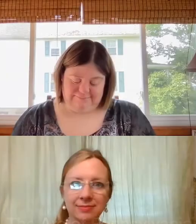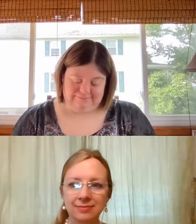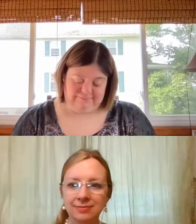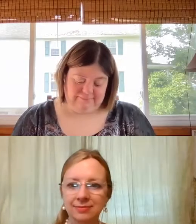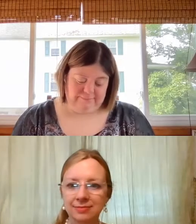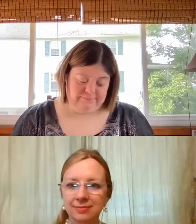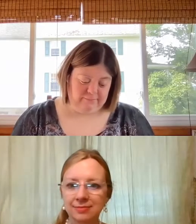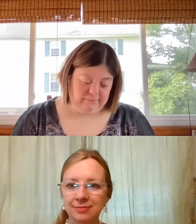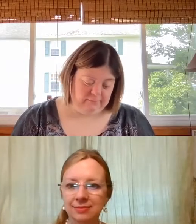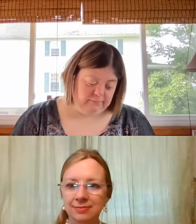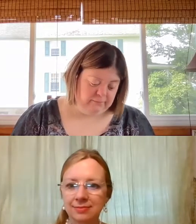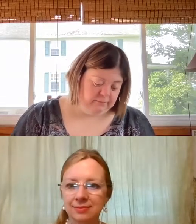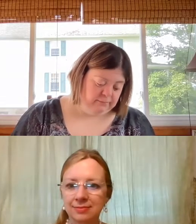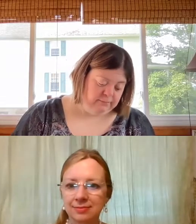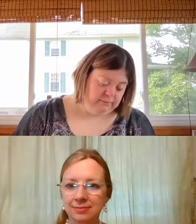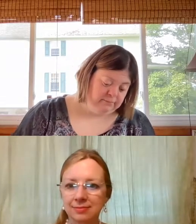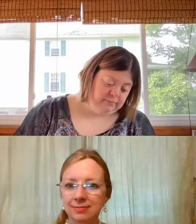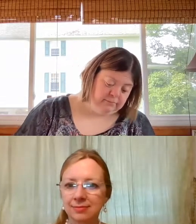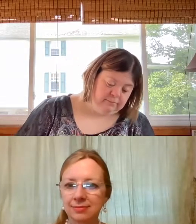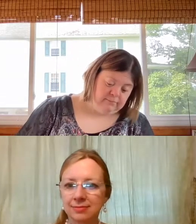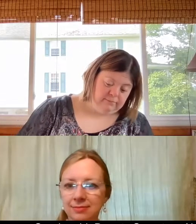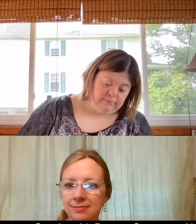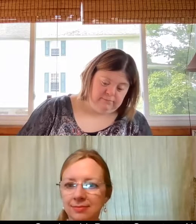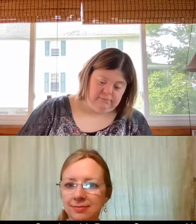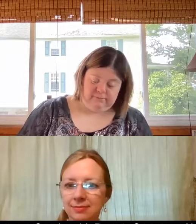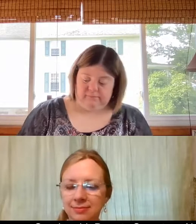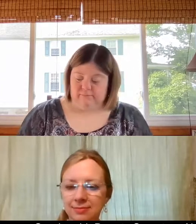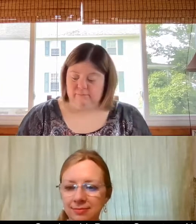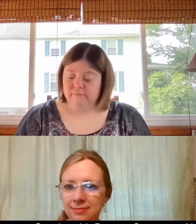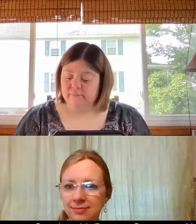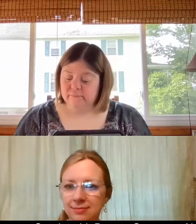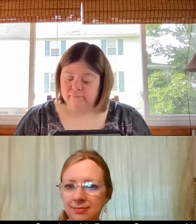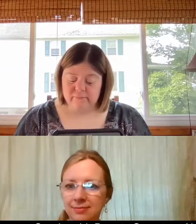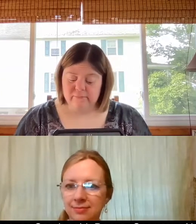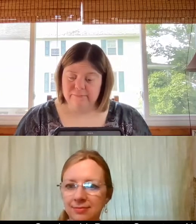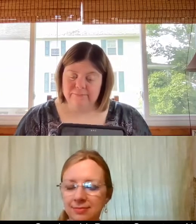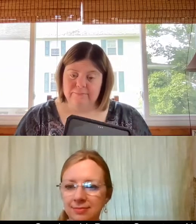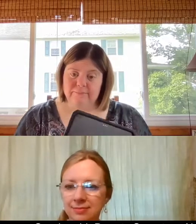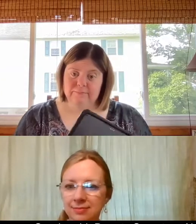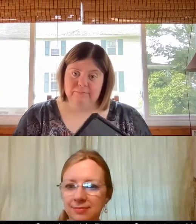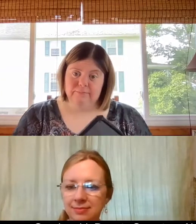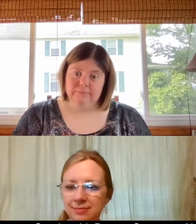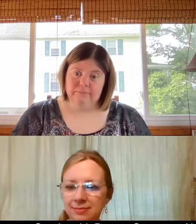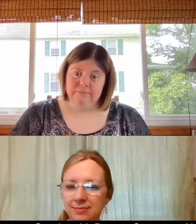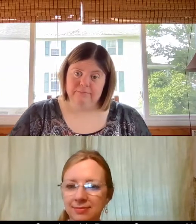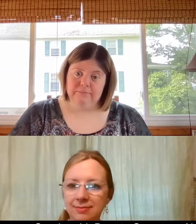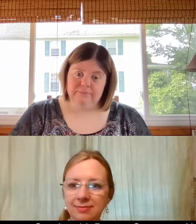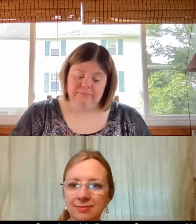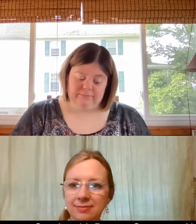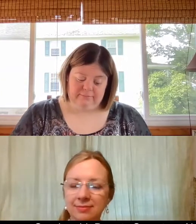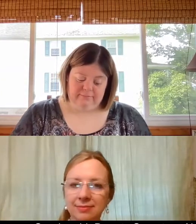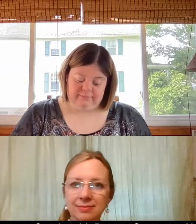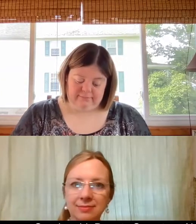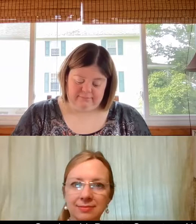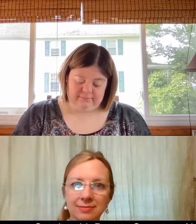It's an absolute honor to be here this morning. Good morning, everyone. I am, as Sarah said, Deputy Secretary Ahrens, and